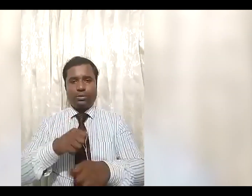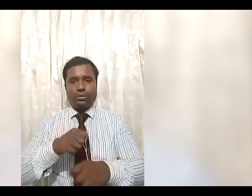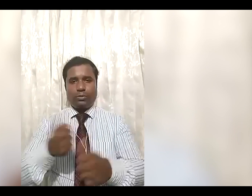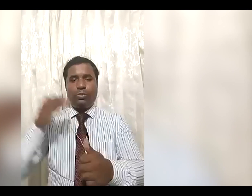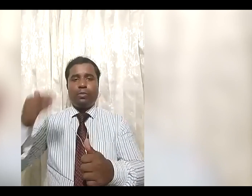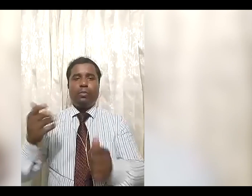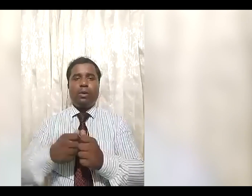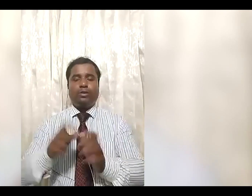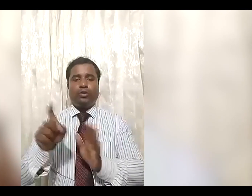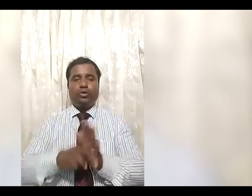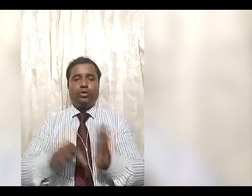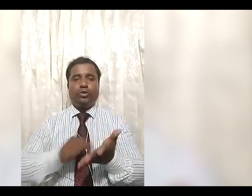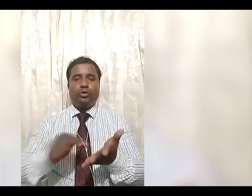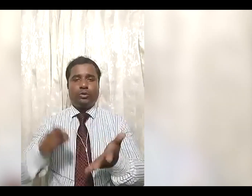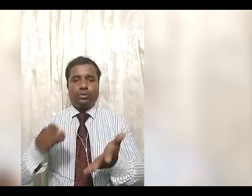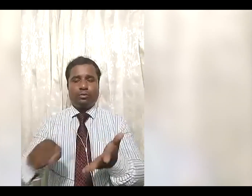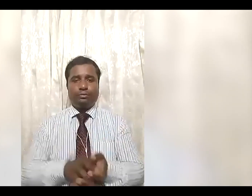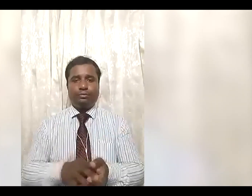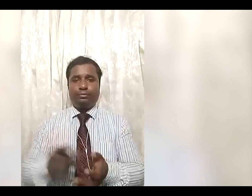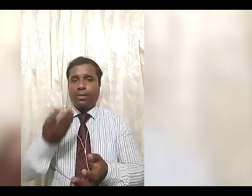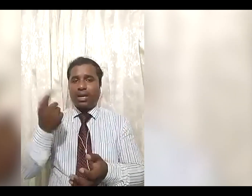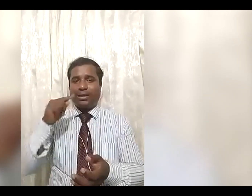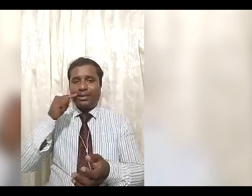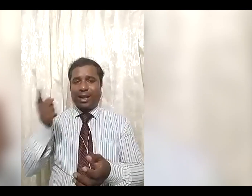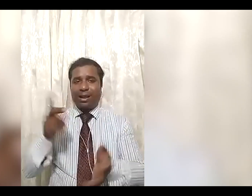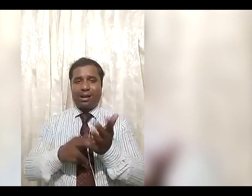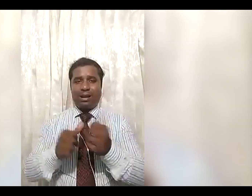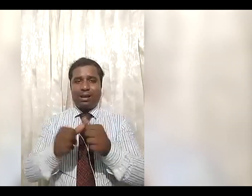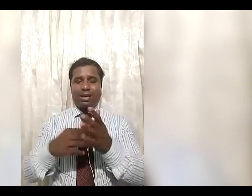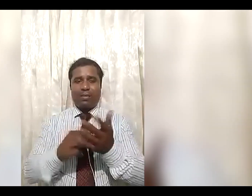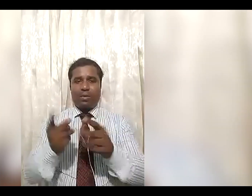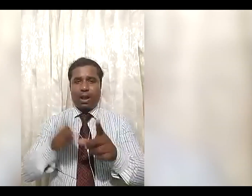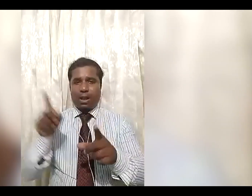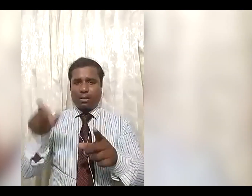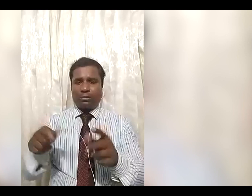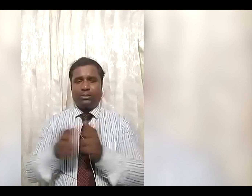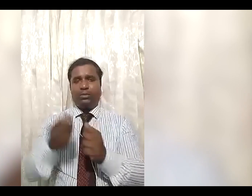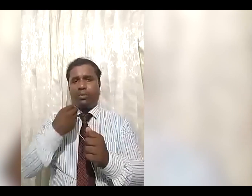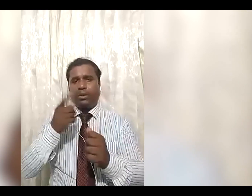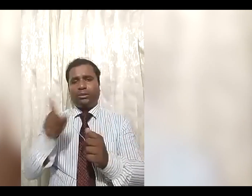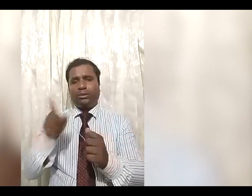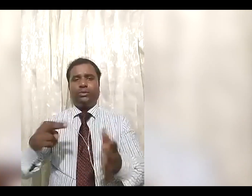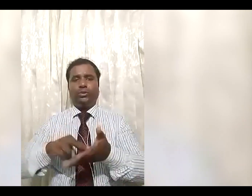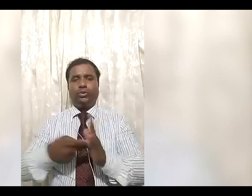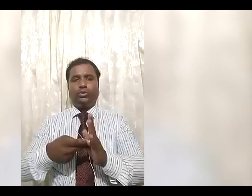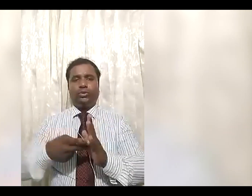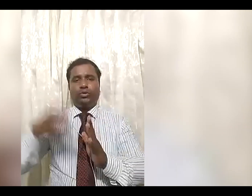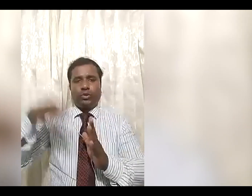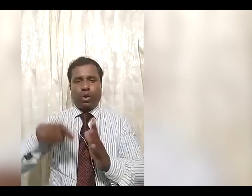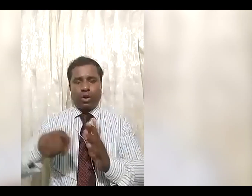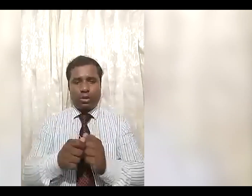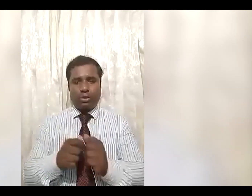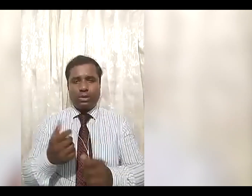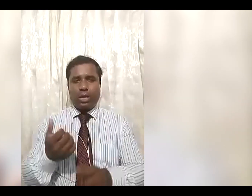useful. And Nazmus also mentioned about the electoral violence. So I think if the political parties start owning this agenda,